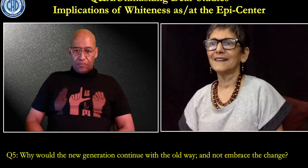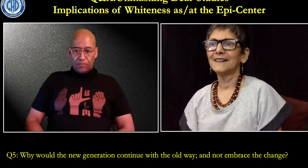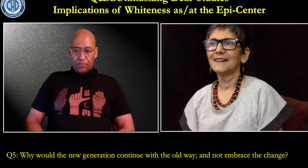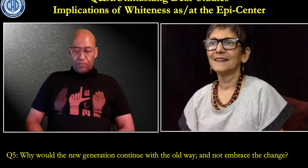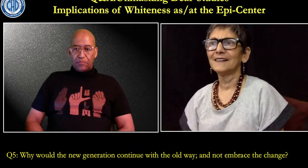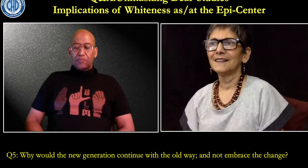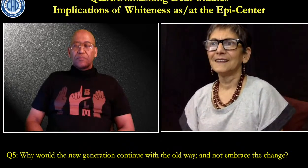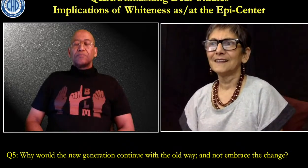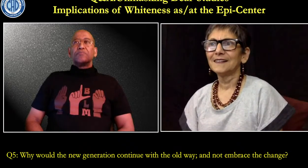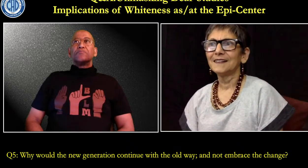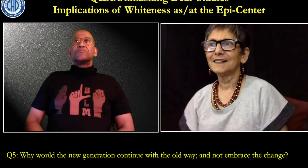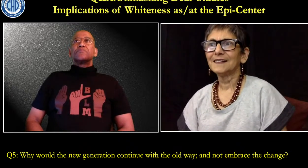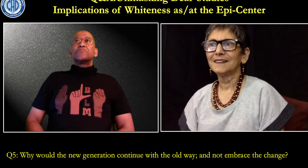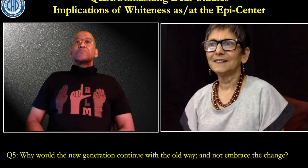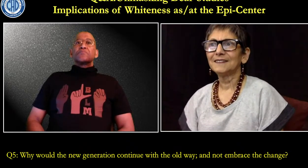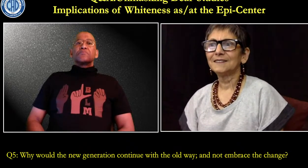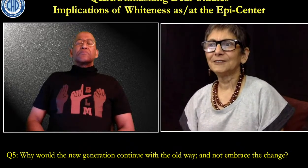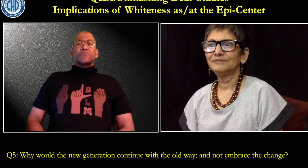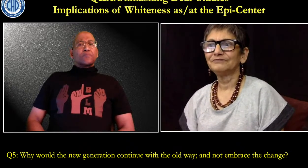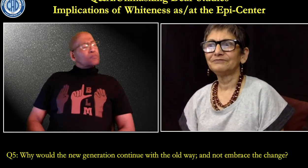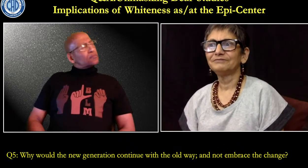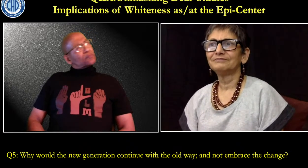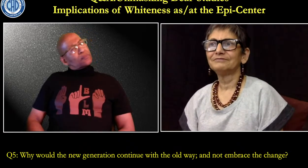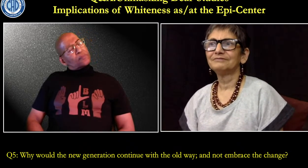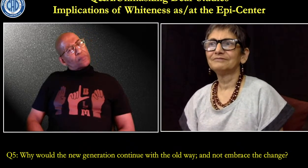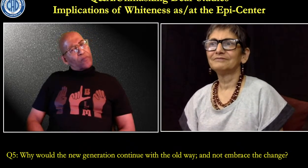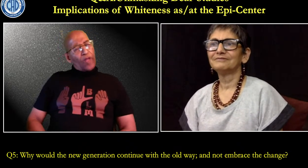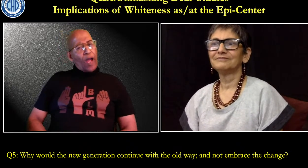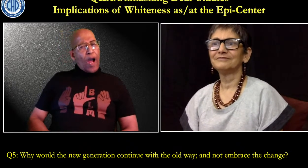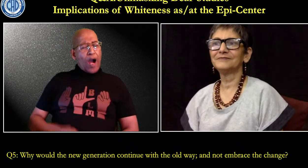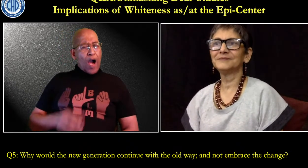just embrace the change?